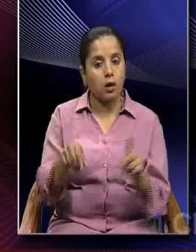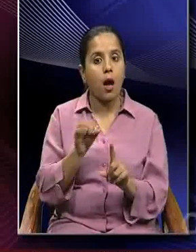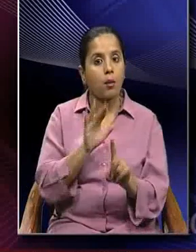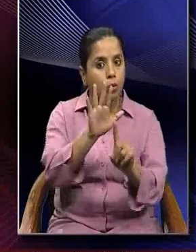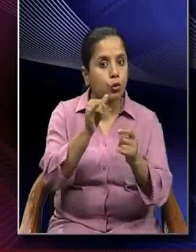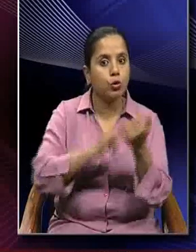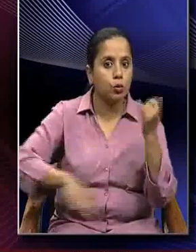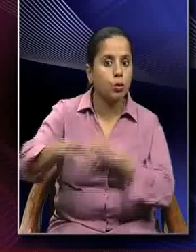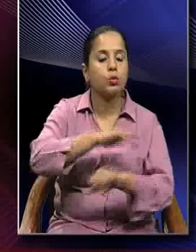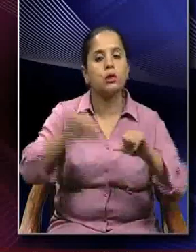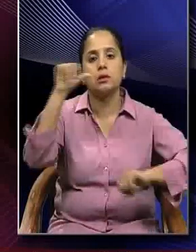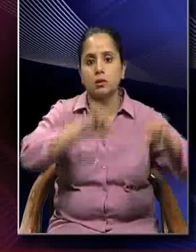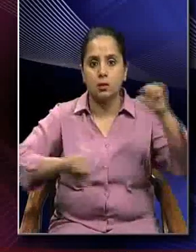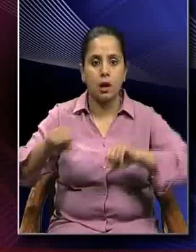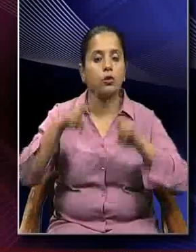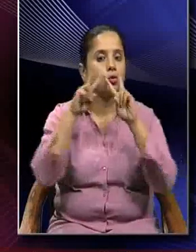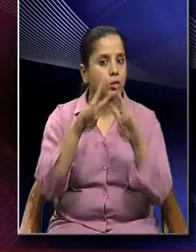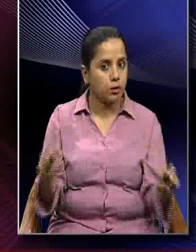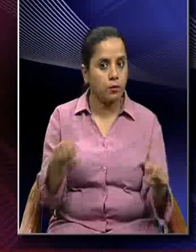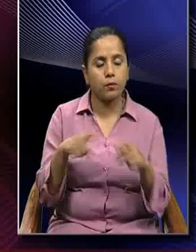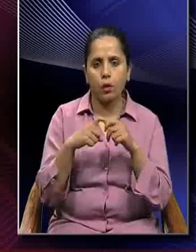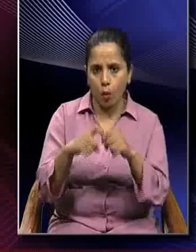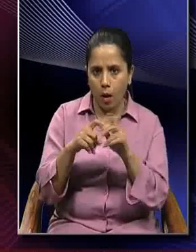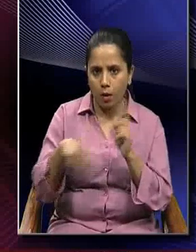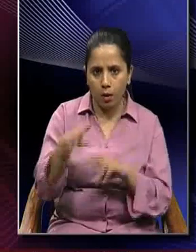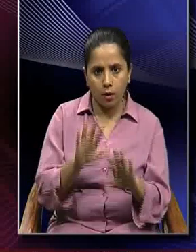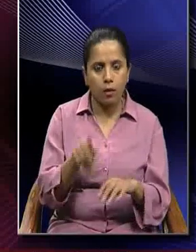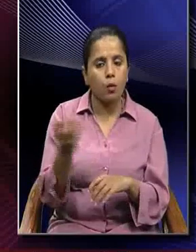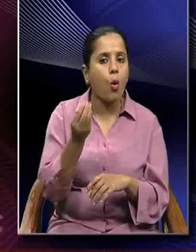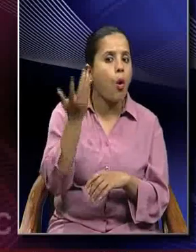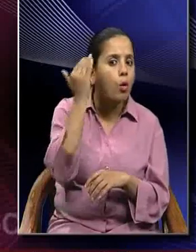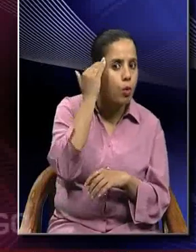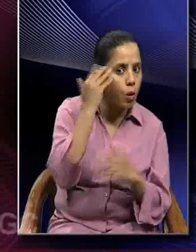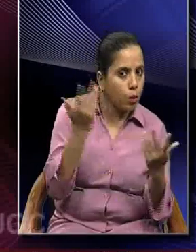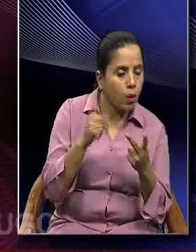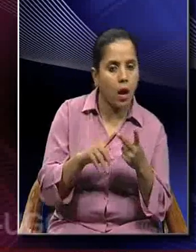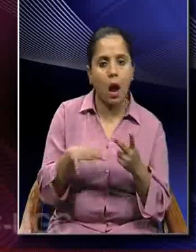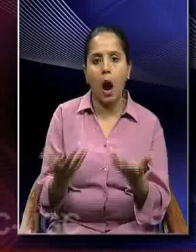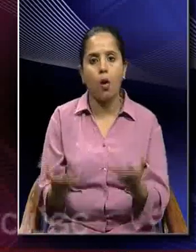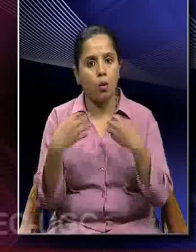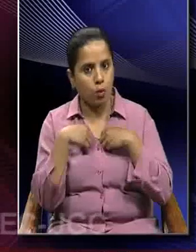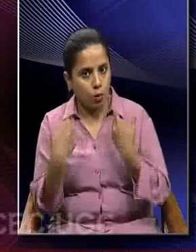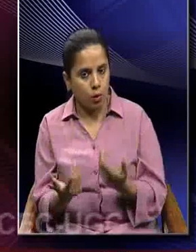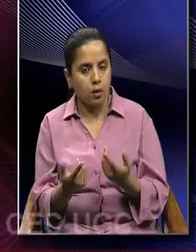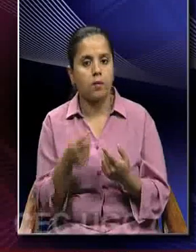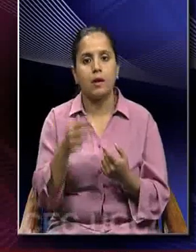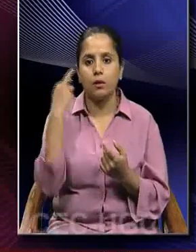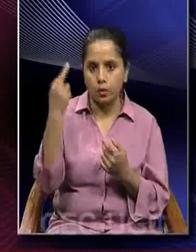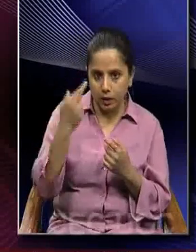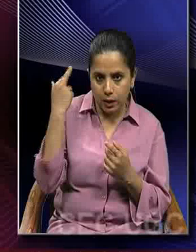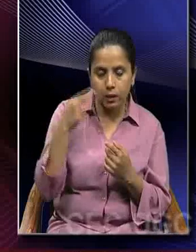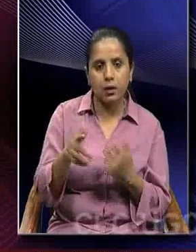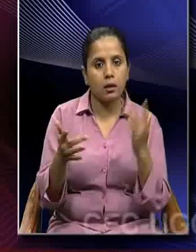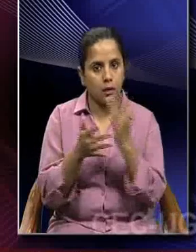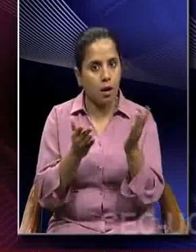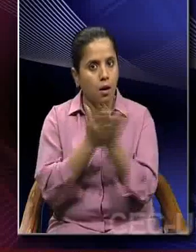social sciences research that deals with question of what is knowledge, how it is acquired, along with causes and